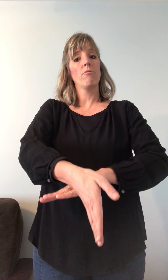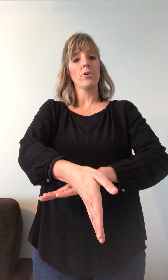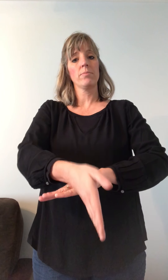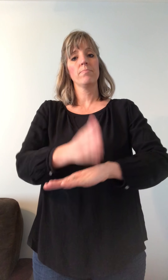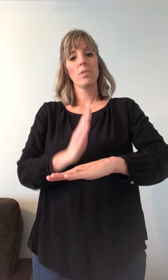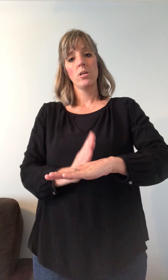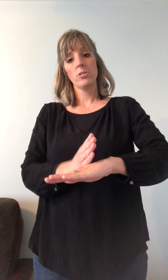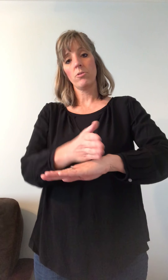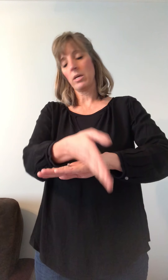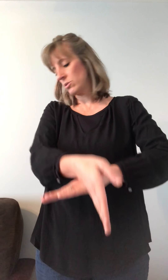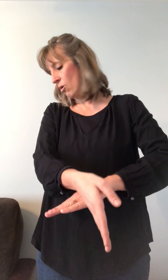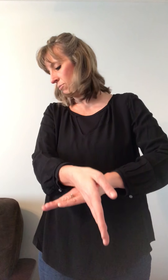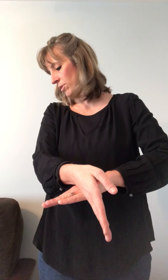over. So that's over.